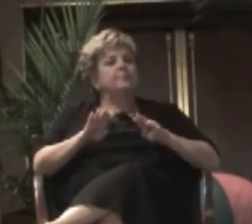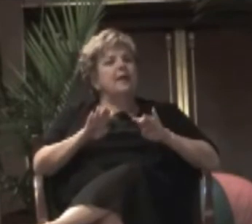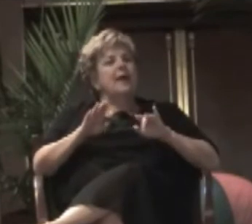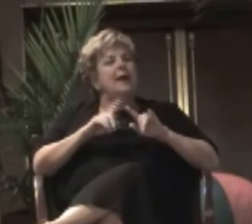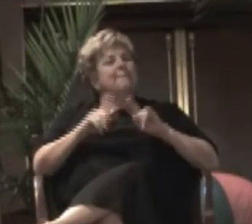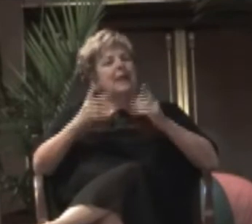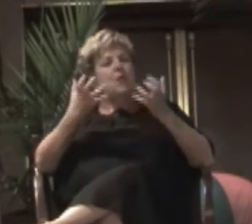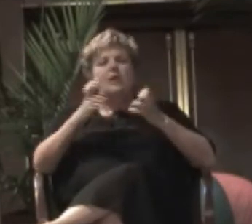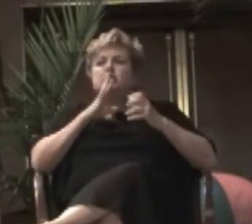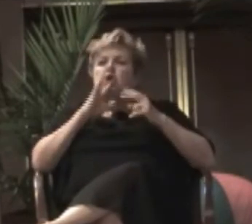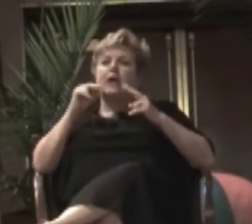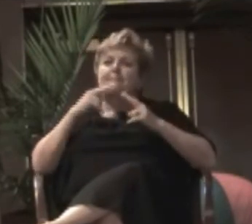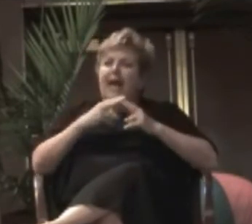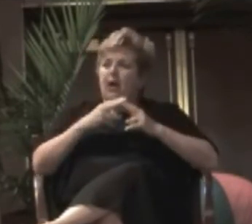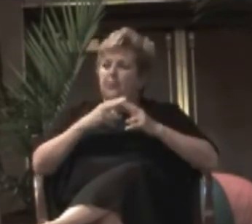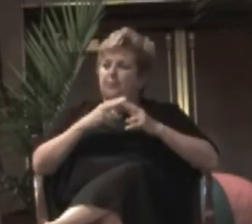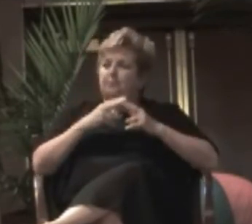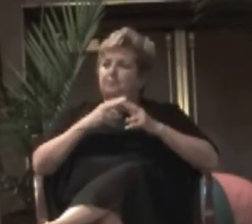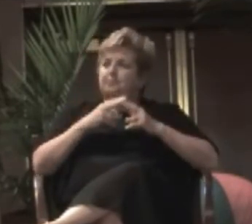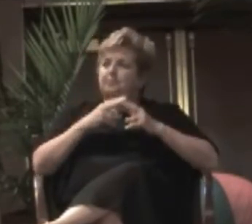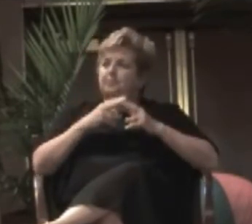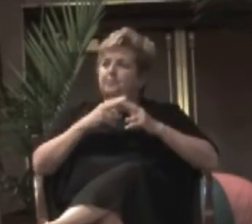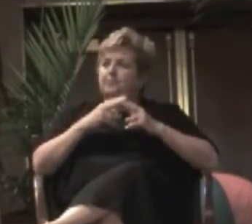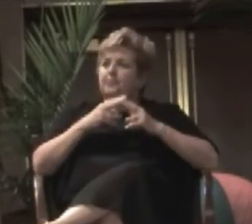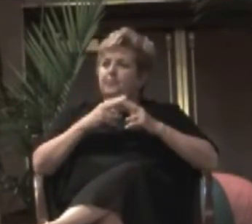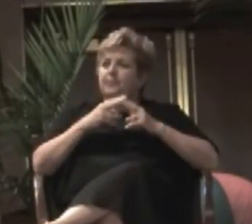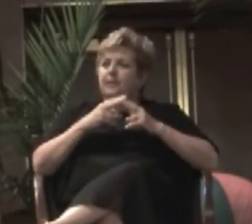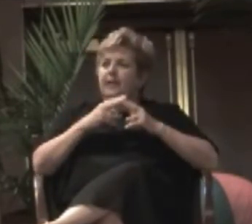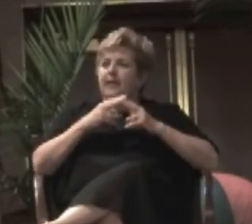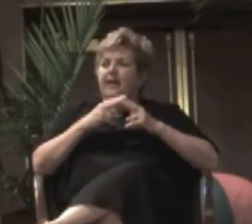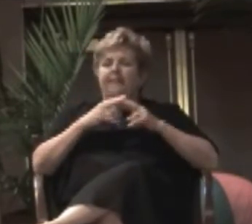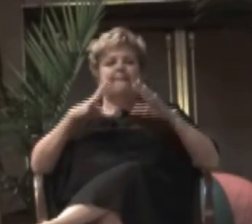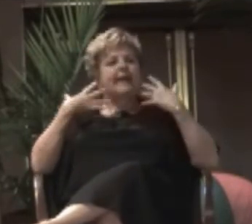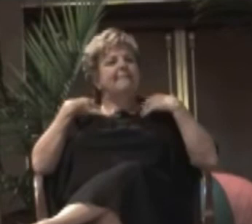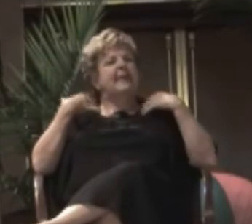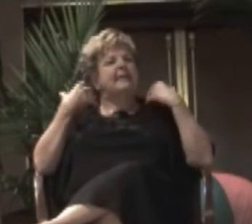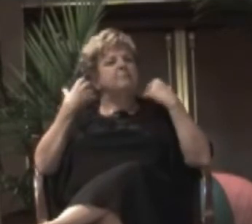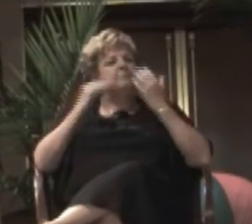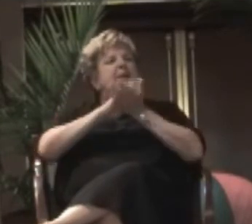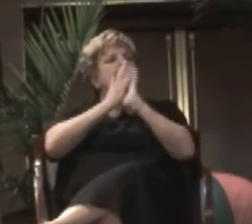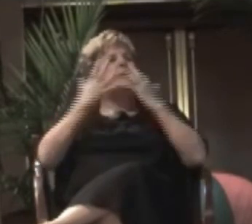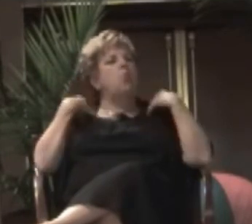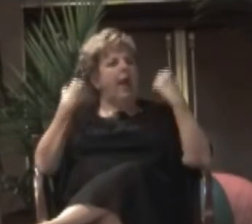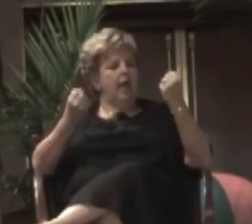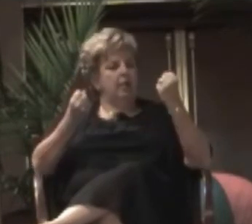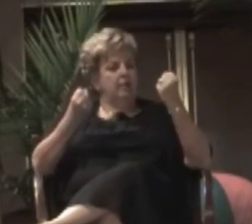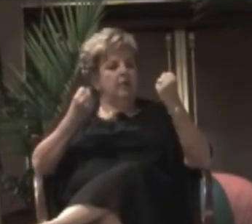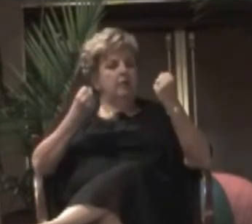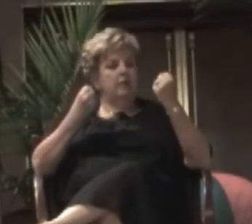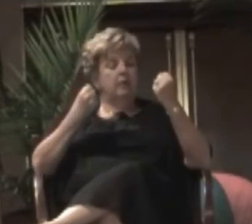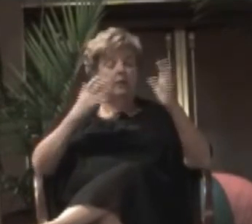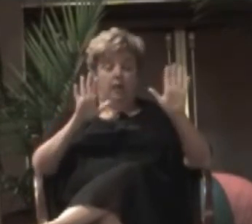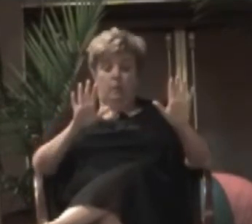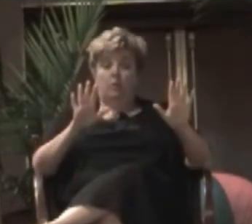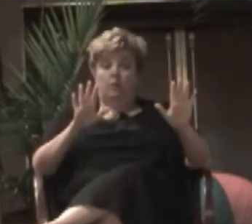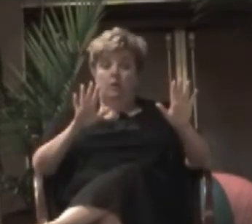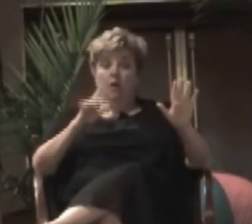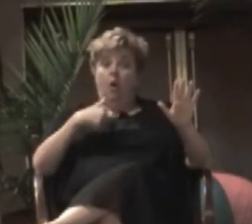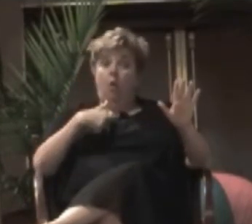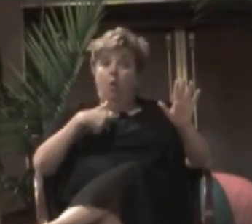about the getting well process. I guess it's caught up now. Don't get me wrong, I love drunk-a-logs. I mean,